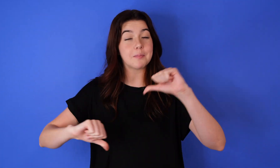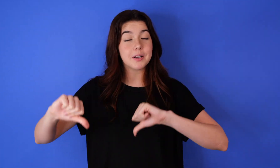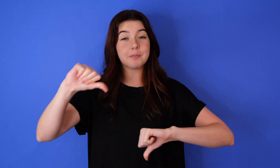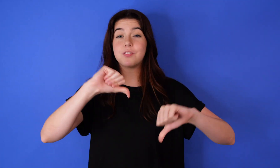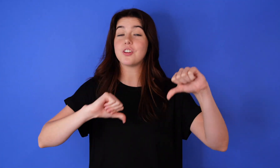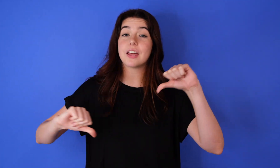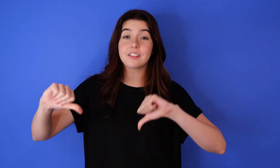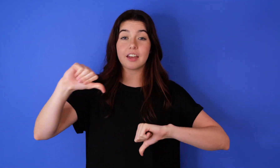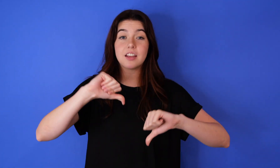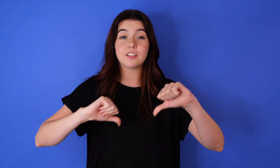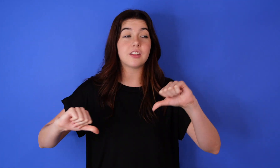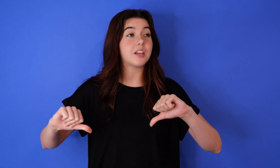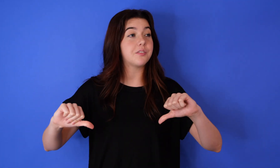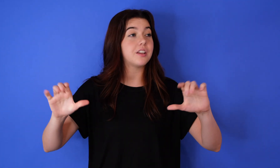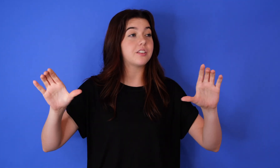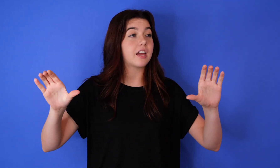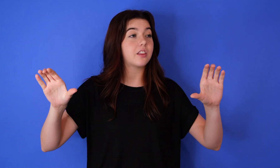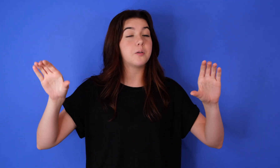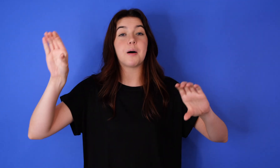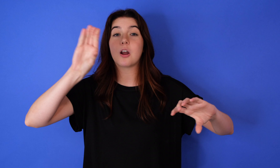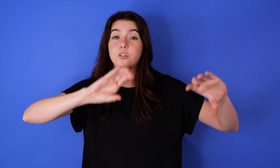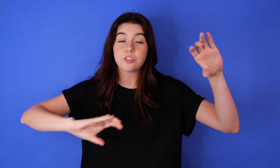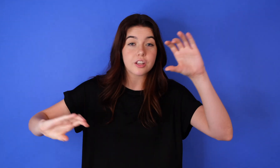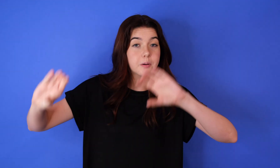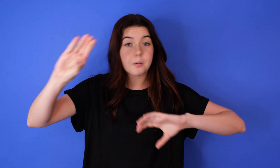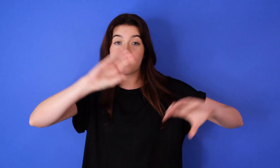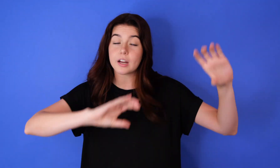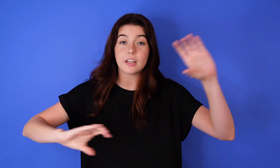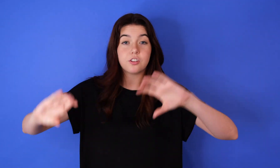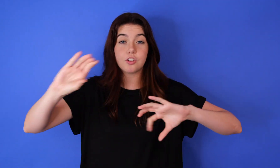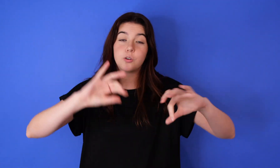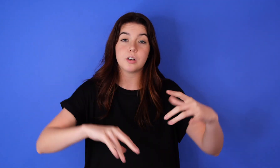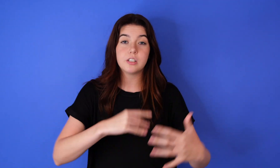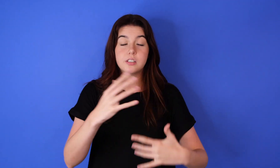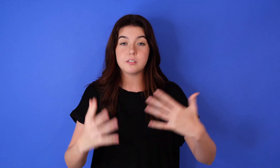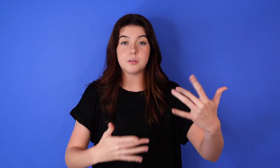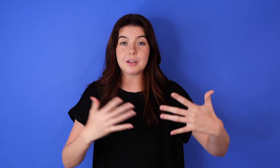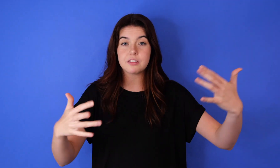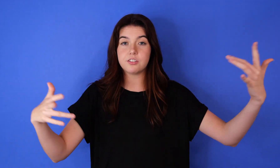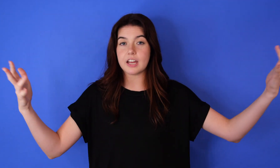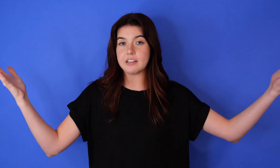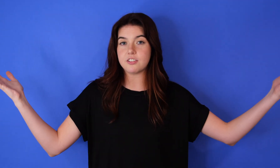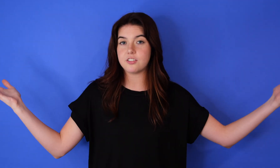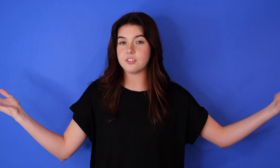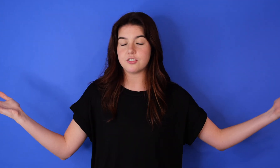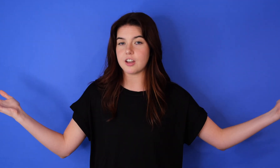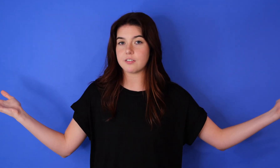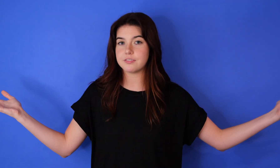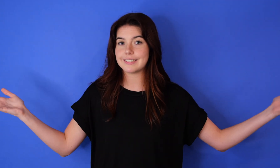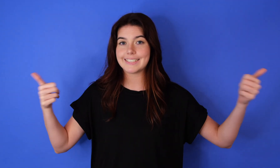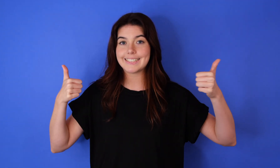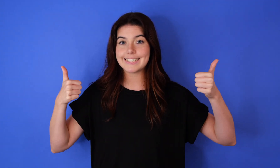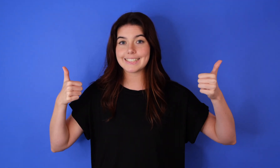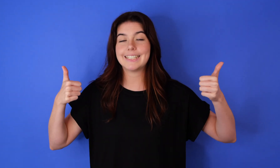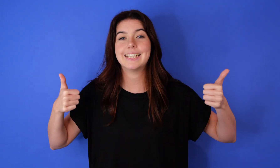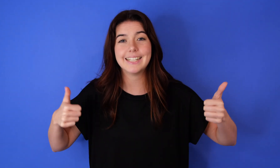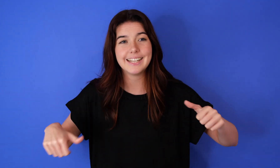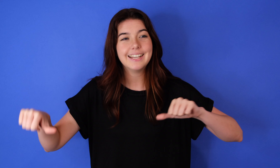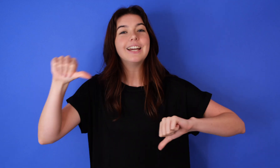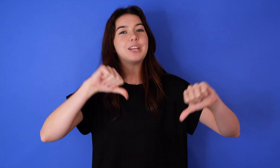remember. If you do like science, think of it as like little bottles that you're pouring into to make science stuff. You can